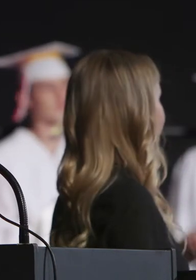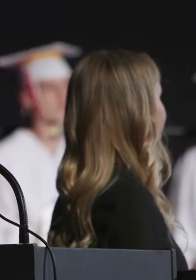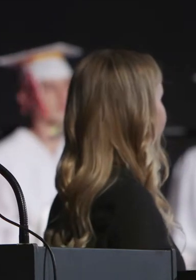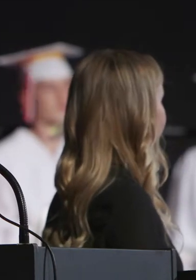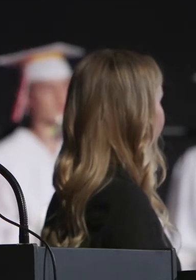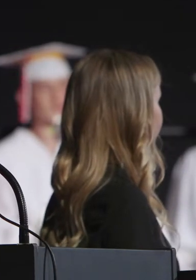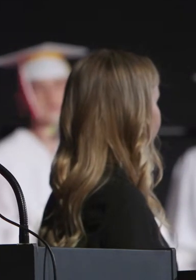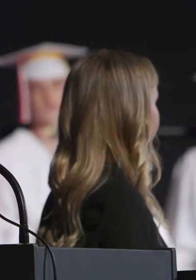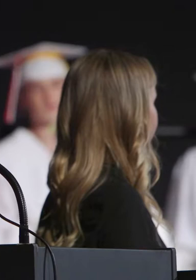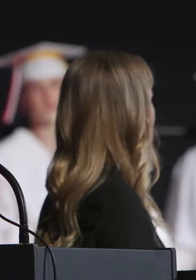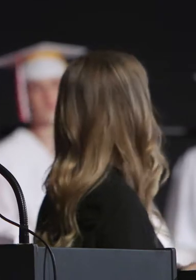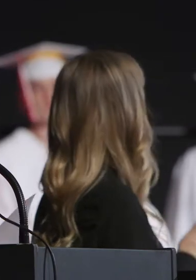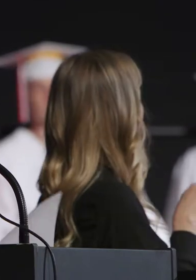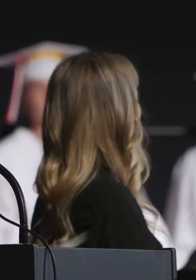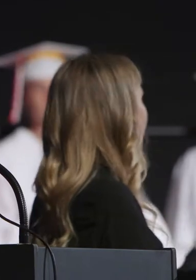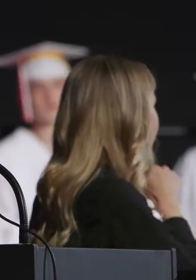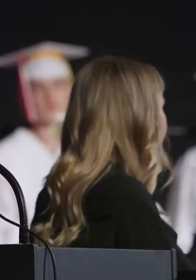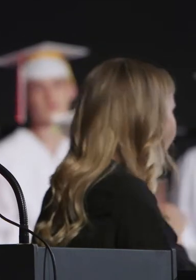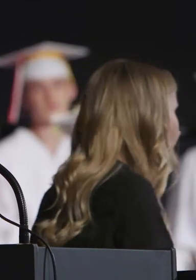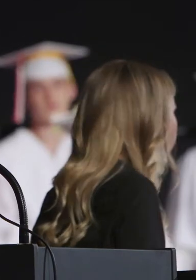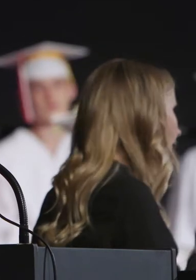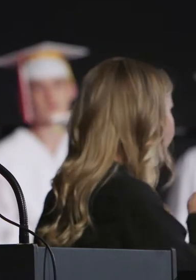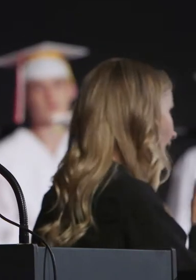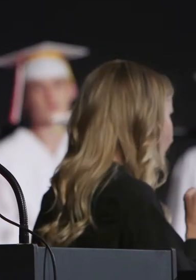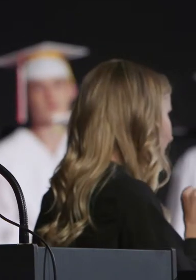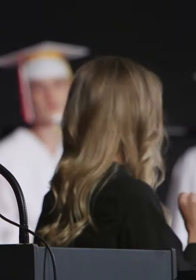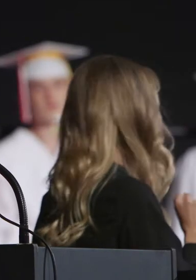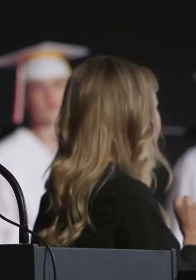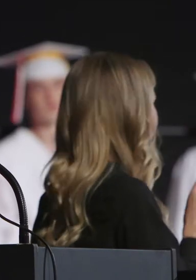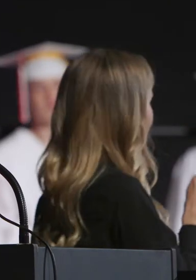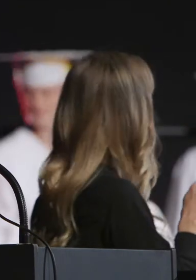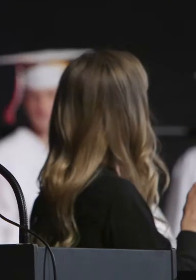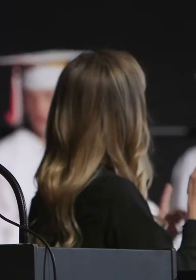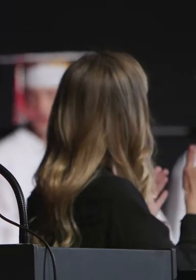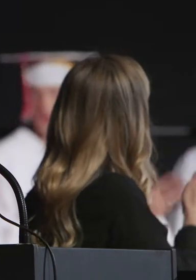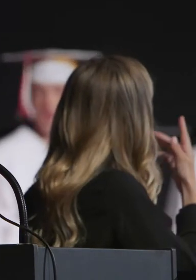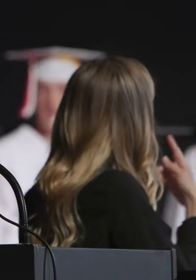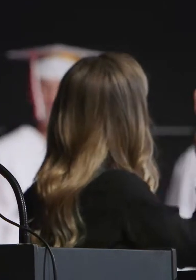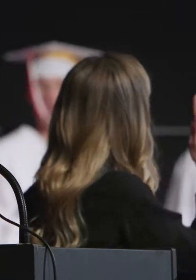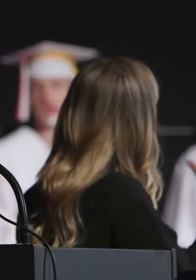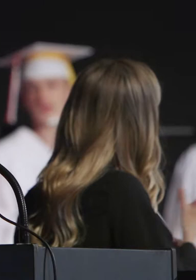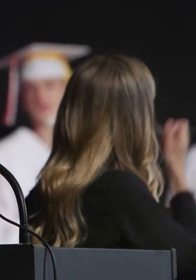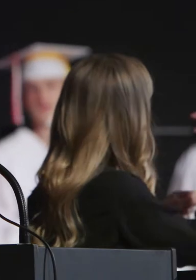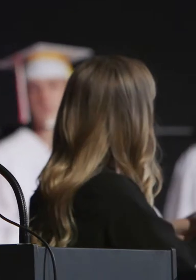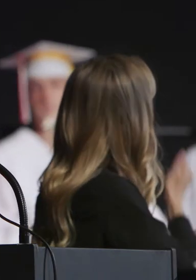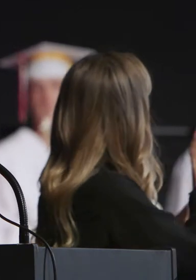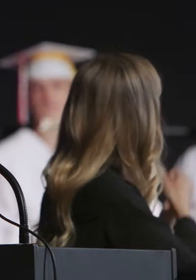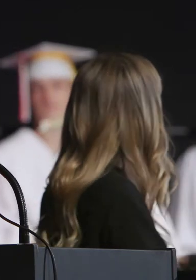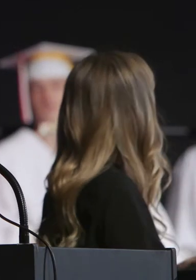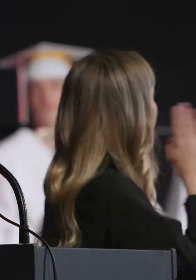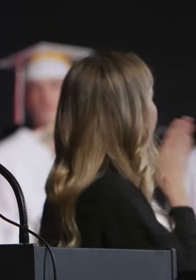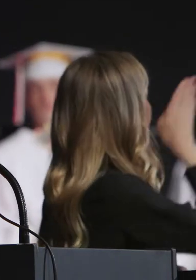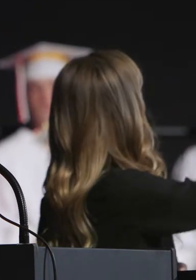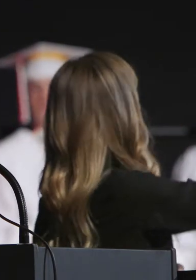endeavors. This is not Lord of the Flies. This is a series of small victories which have prepared us to take on the larger challenges that await. We